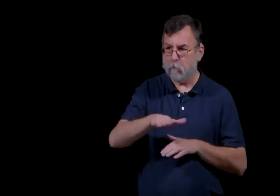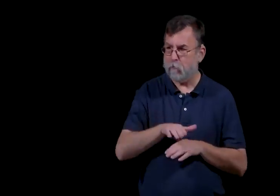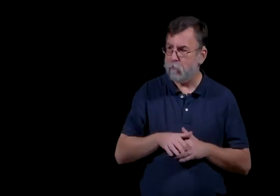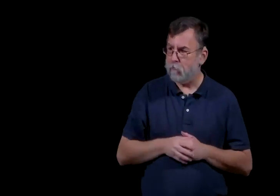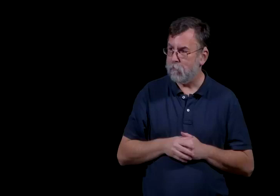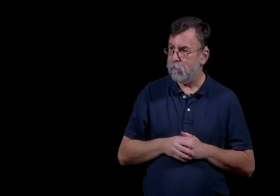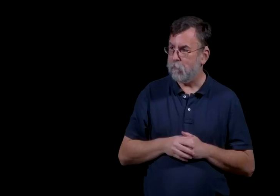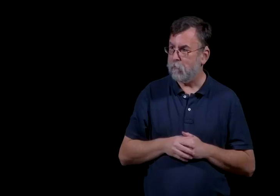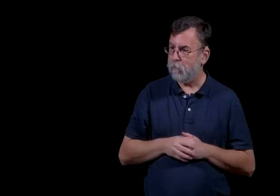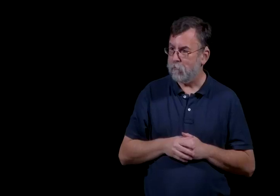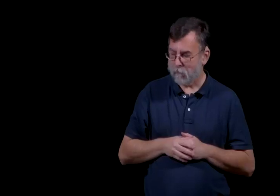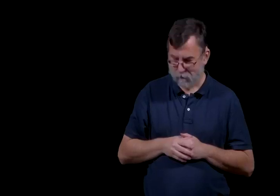God's kingdom.